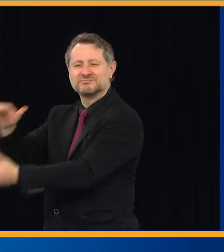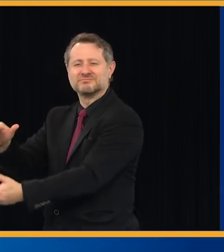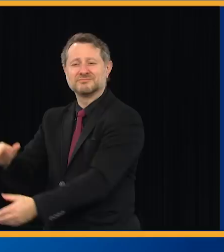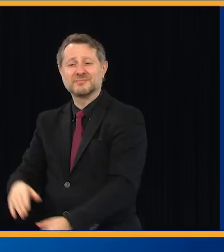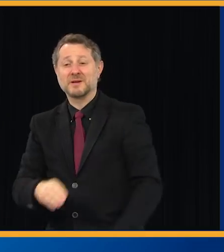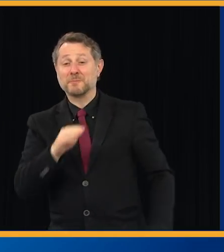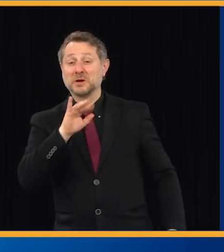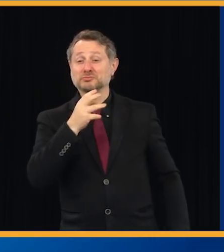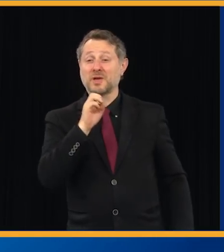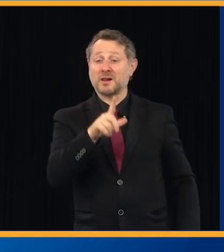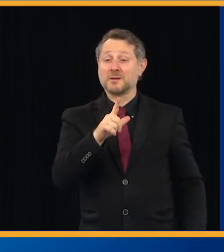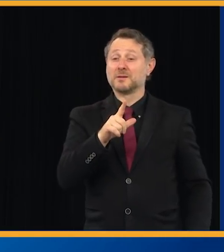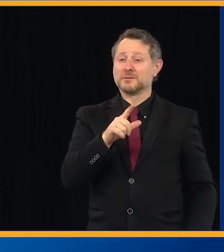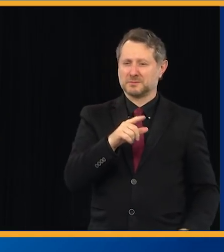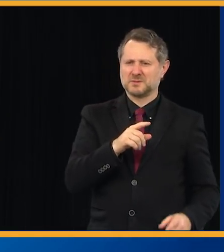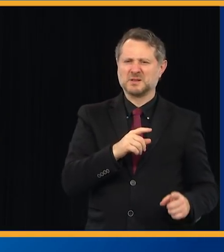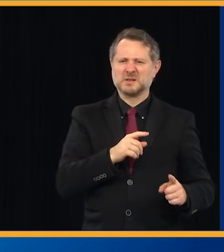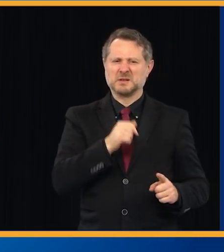that